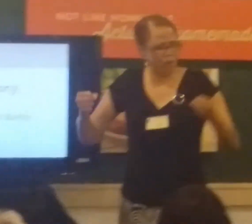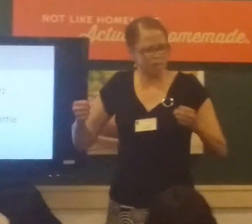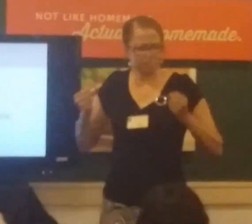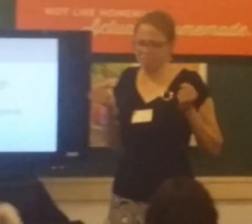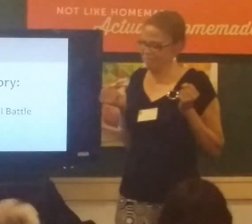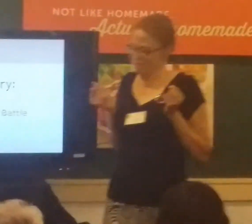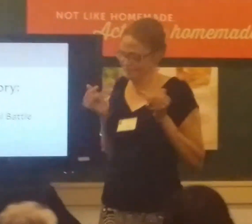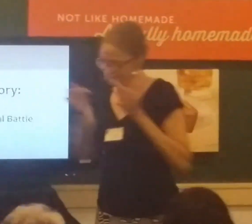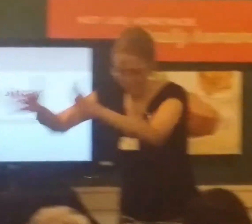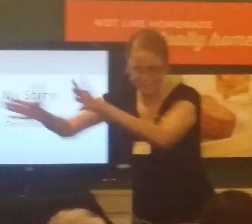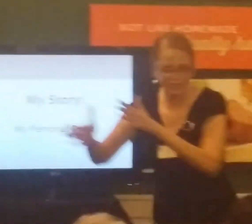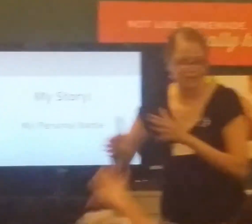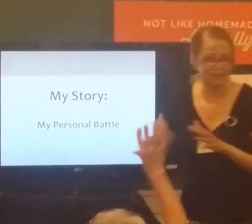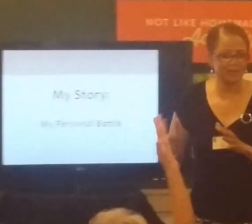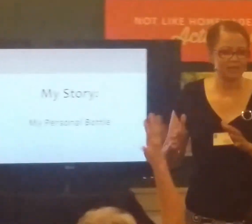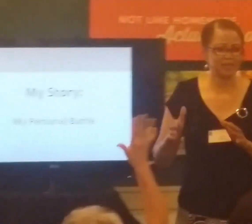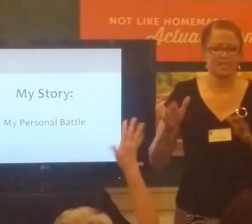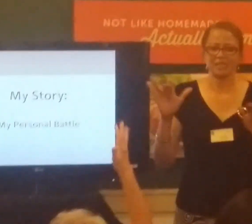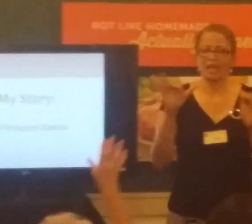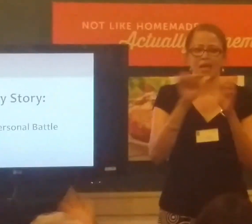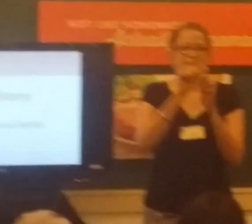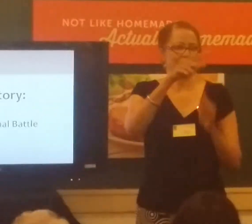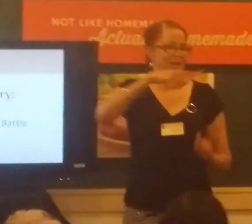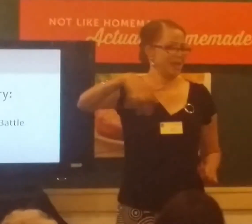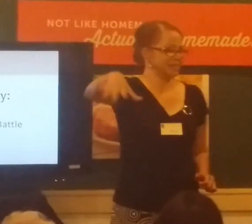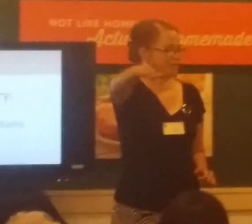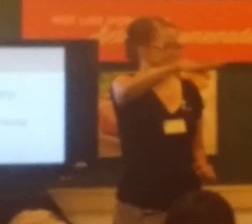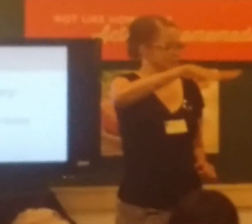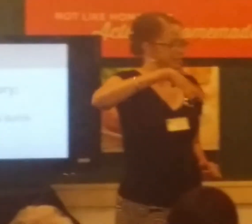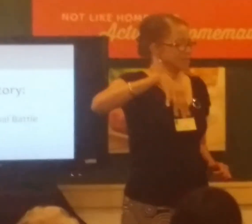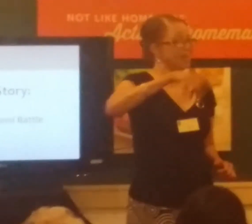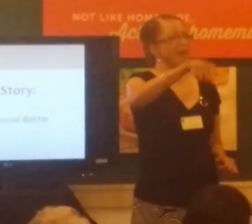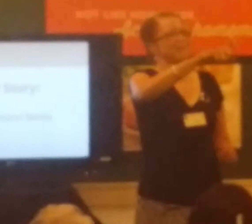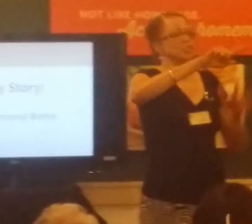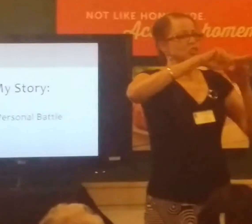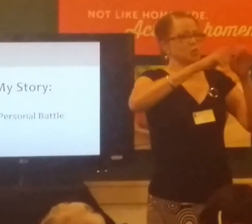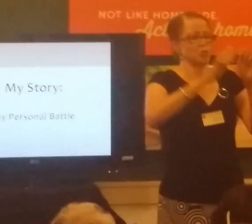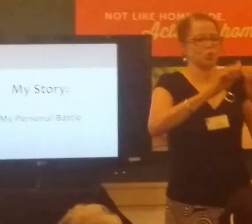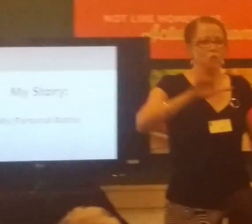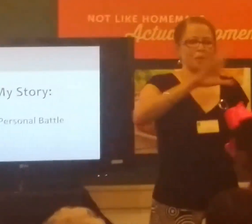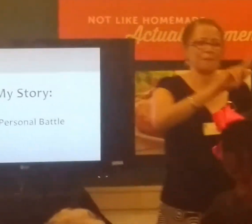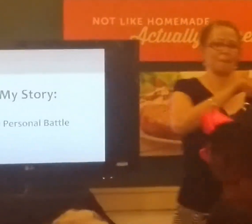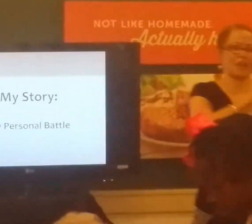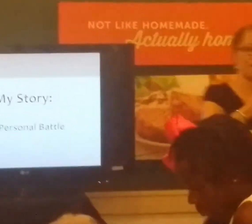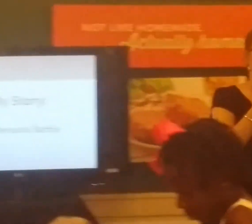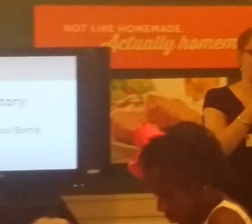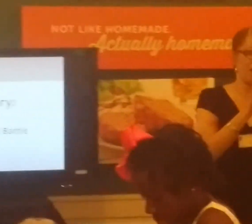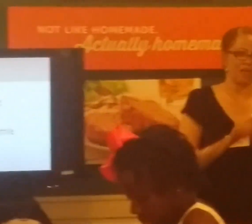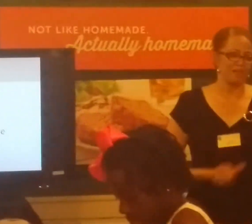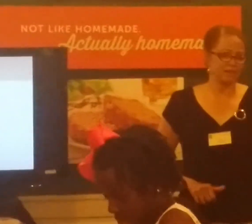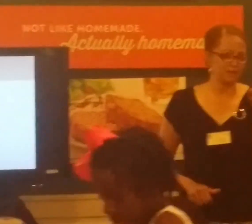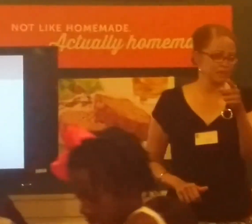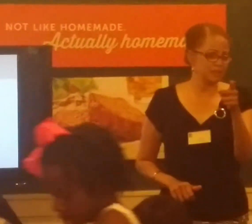gift, I was bold to put it out. And the same thing for you. It starts with you, with your personal